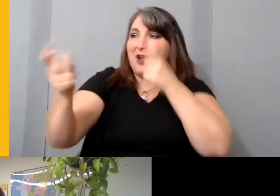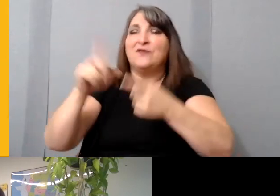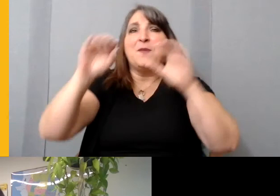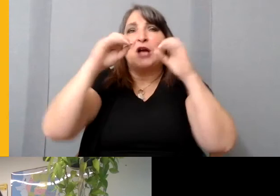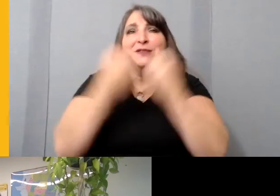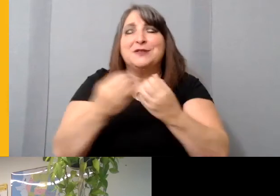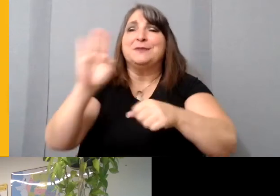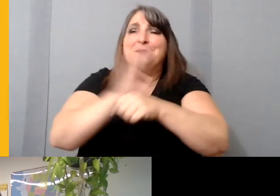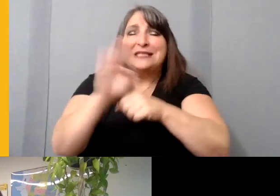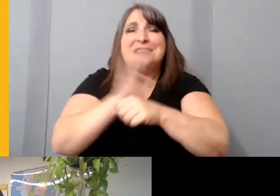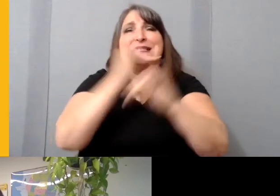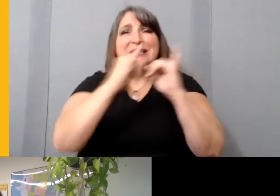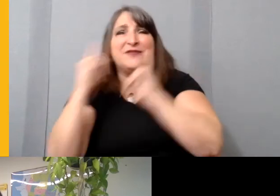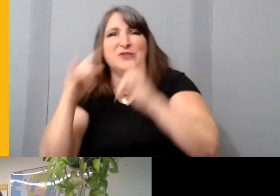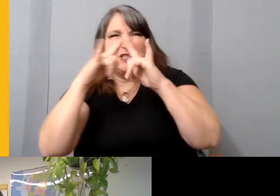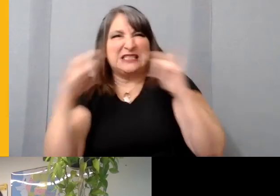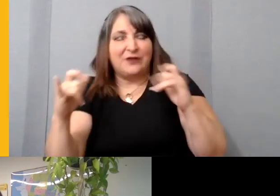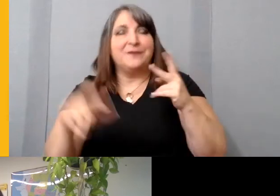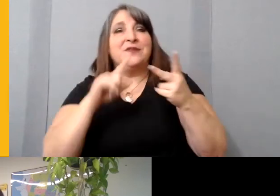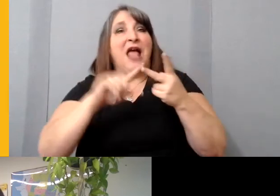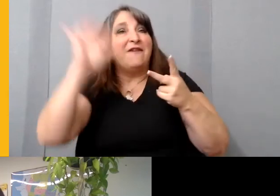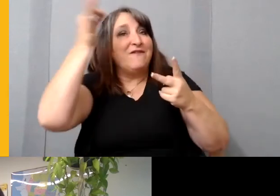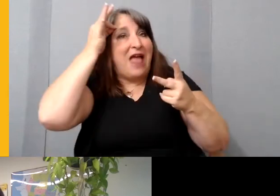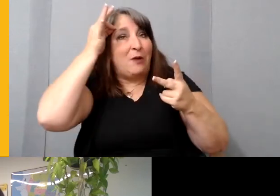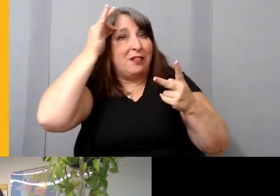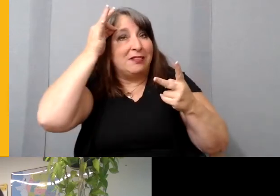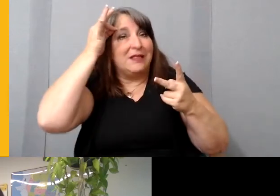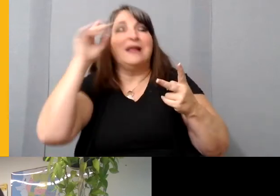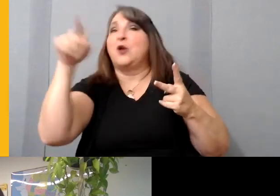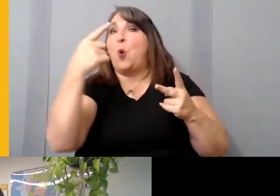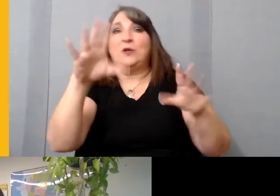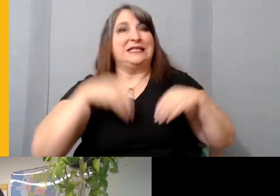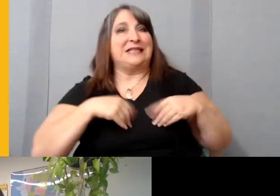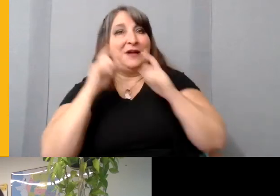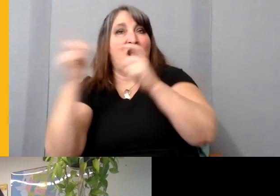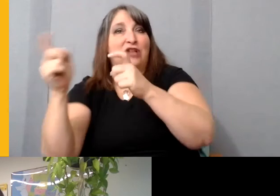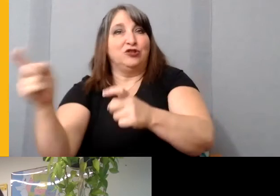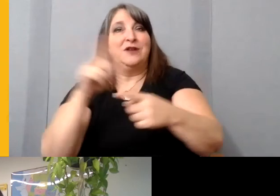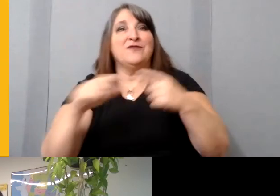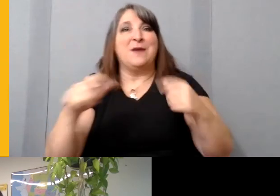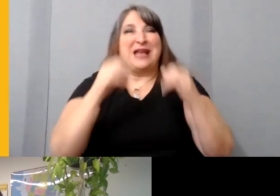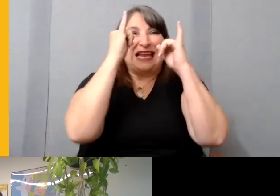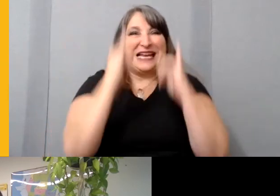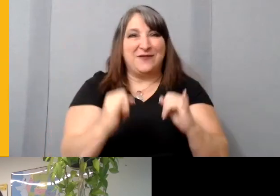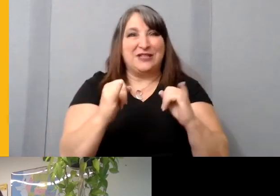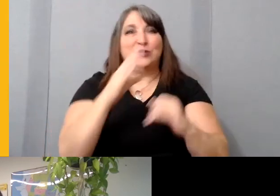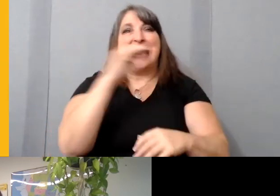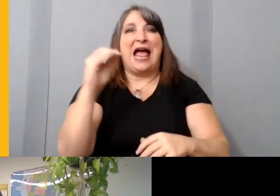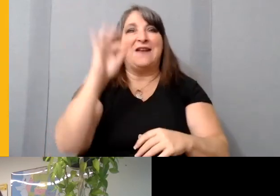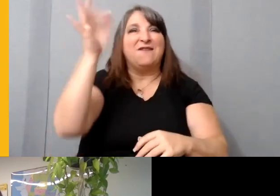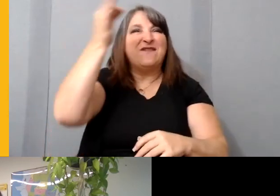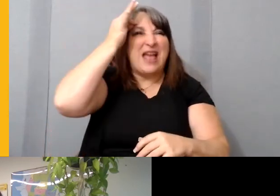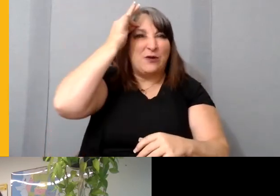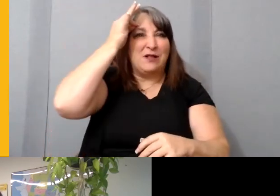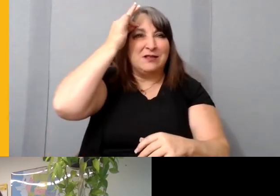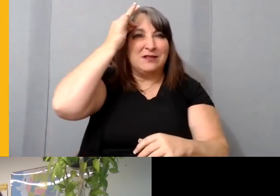organizations, businesses, individuals, etc. And on the federal side, we can only accept contributions from individuals and federal PACs.